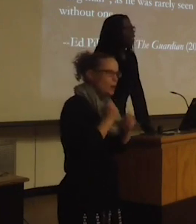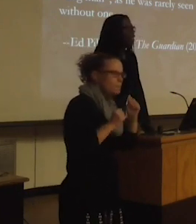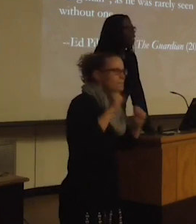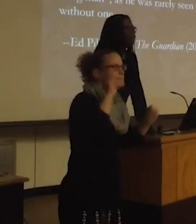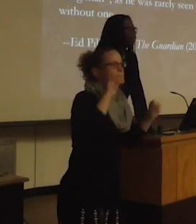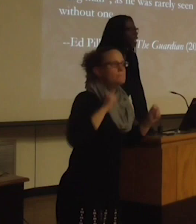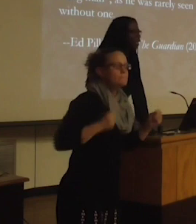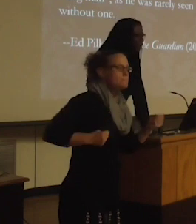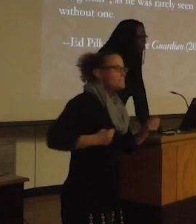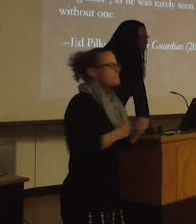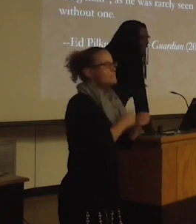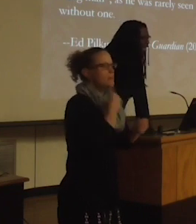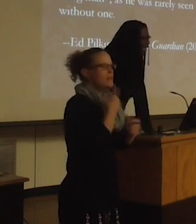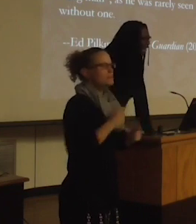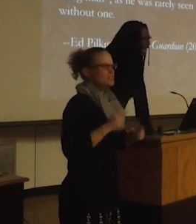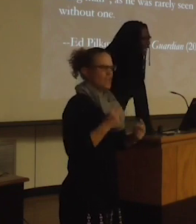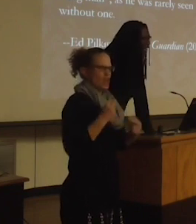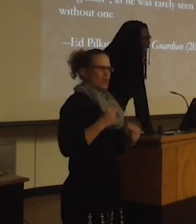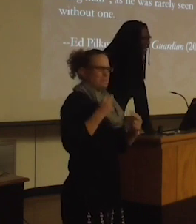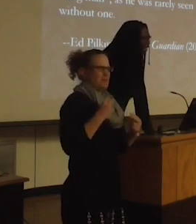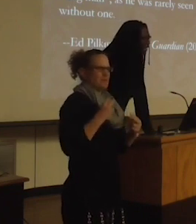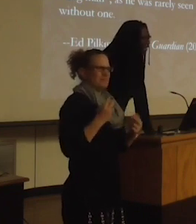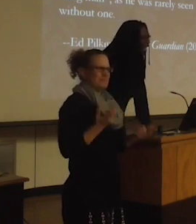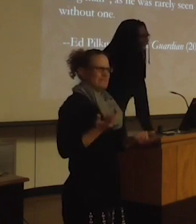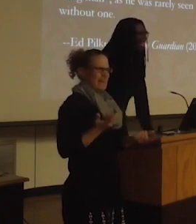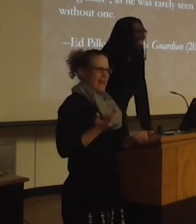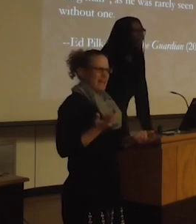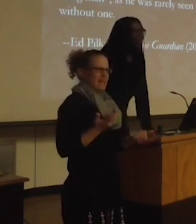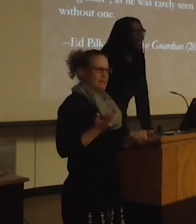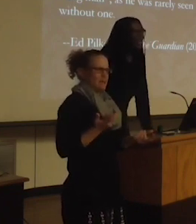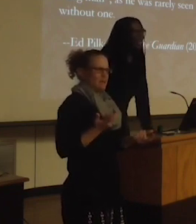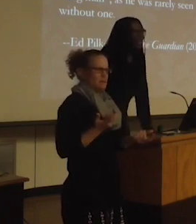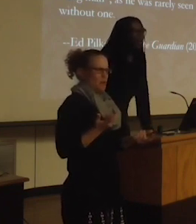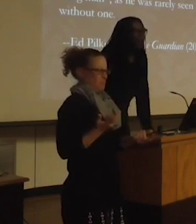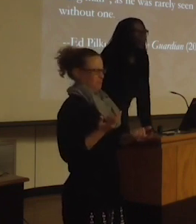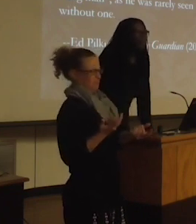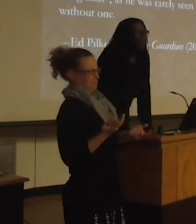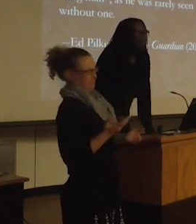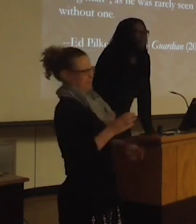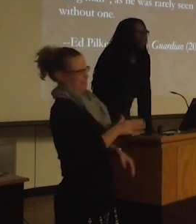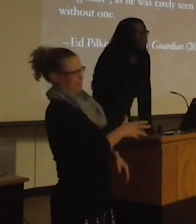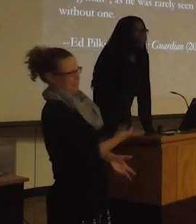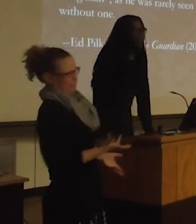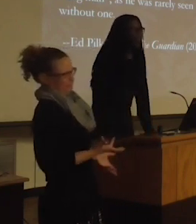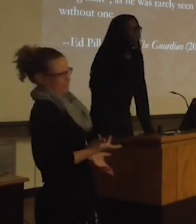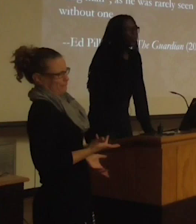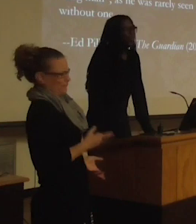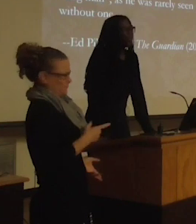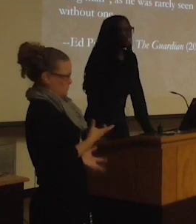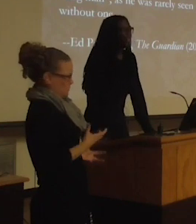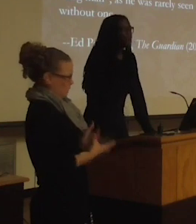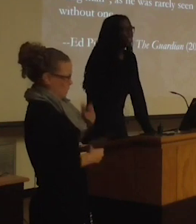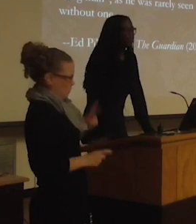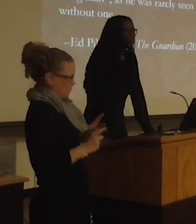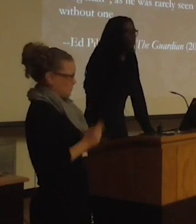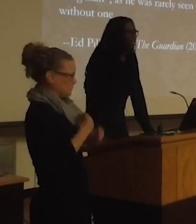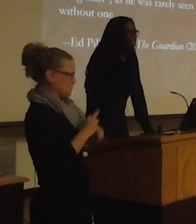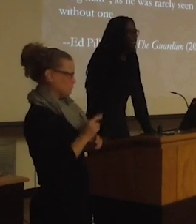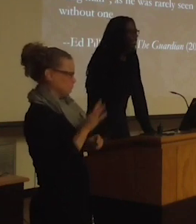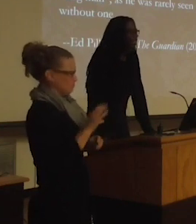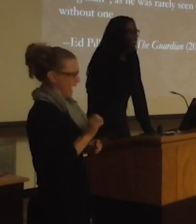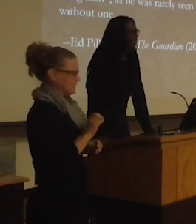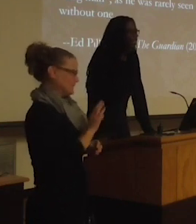black liberation, they look at me with disdain. They tell me that like, "Oh, you want poor people to eat rice